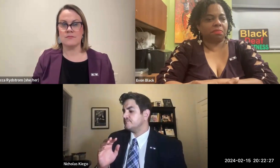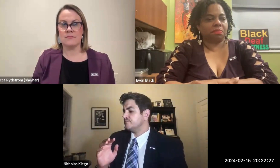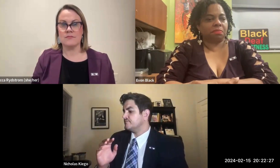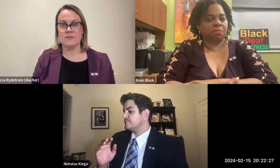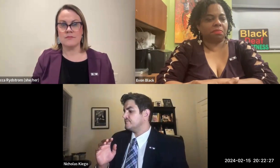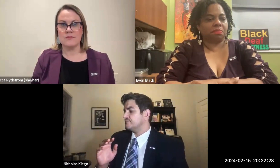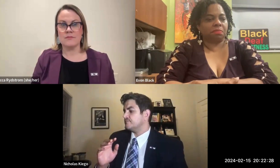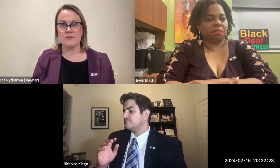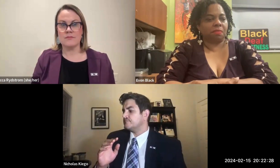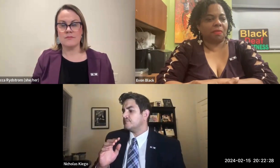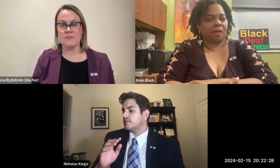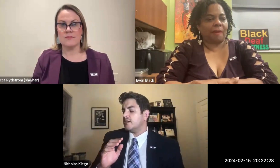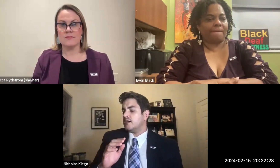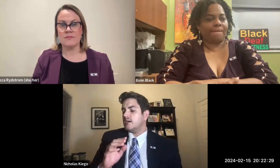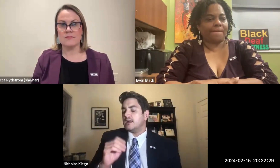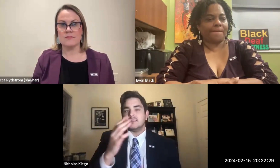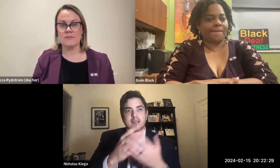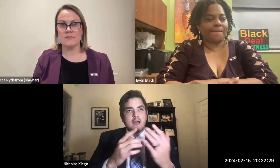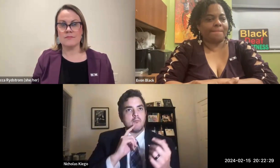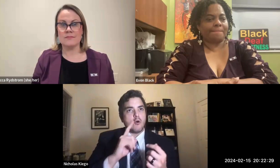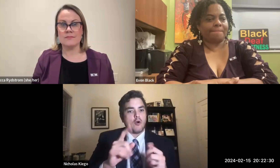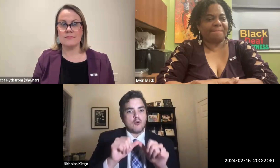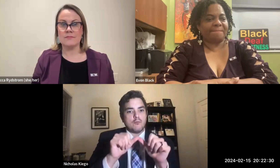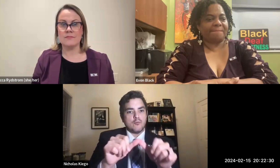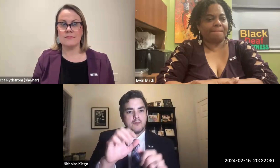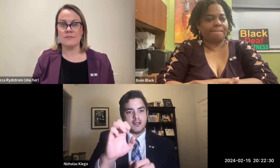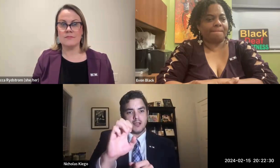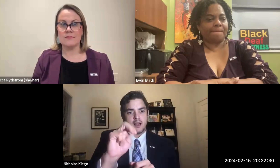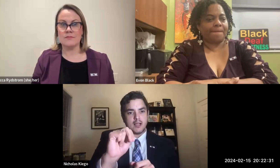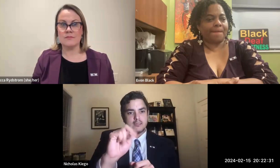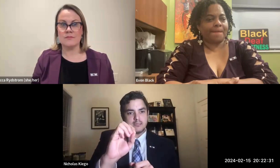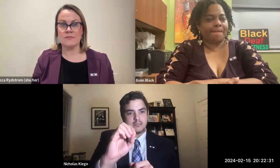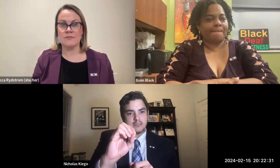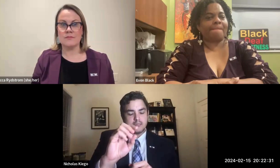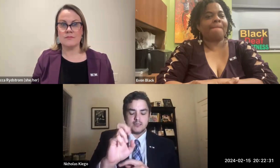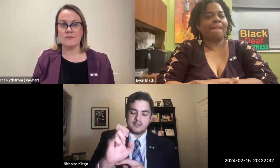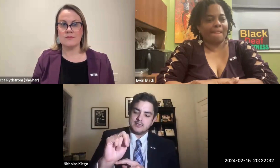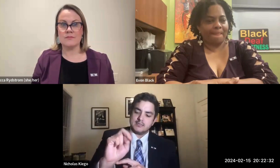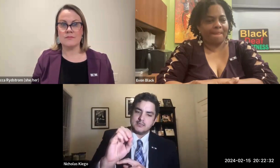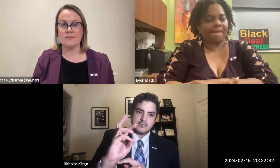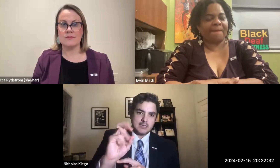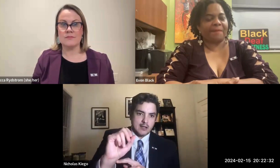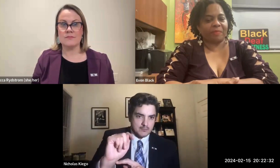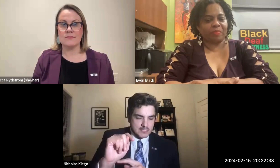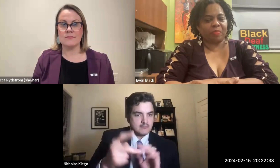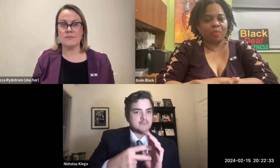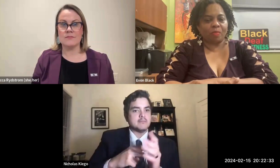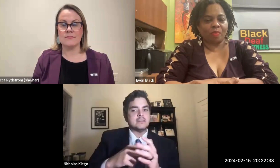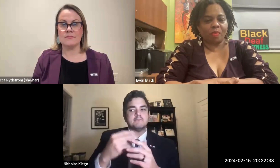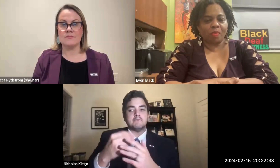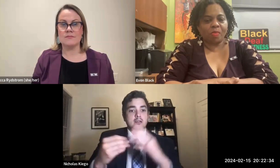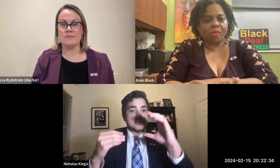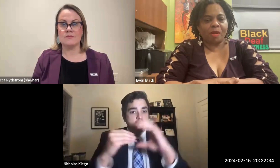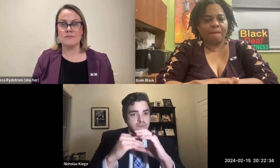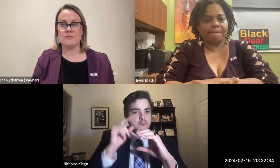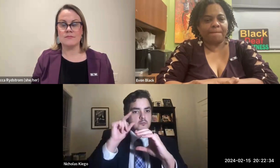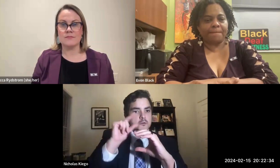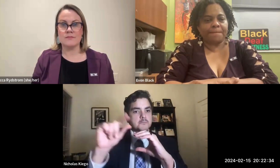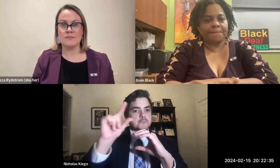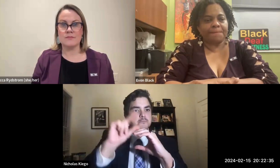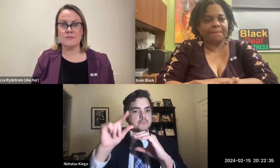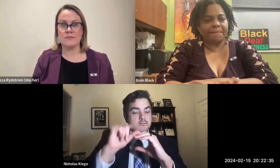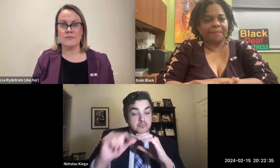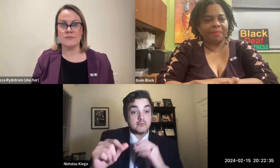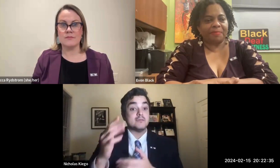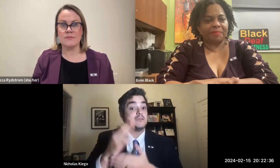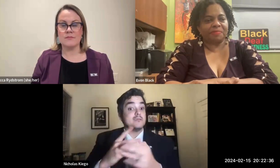individuals. And then, of course, we now also have this campaign. There are some that are permanent endowments. And